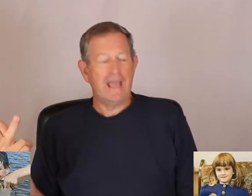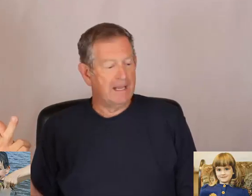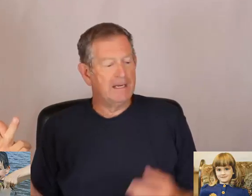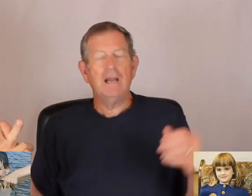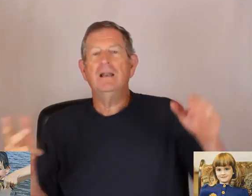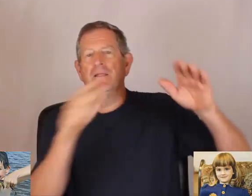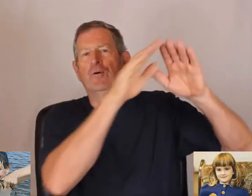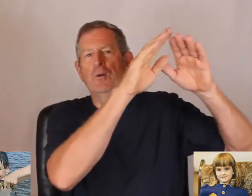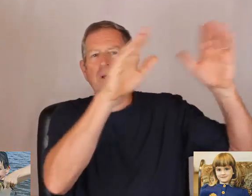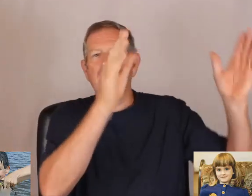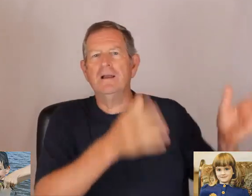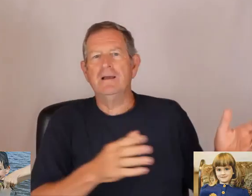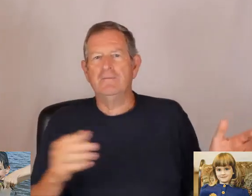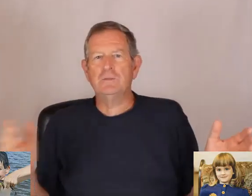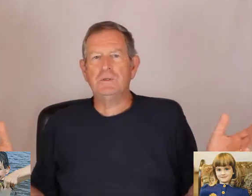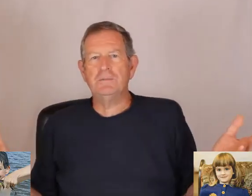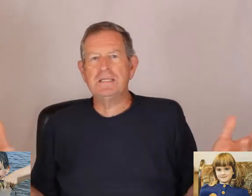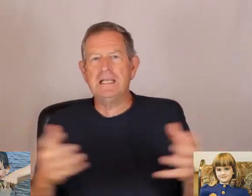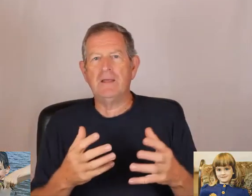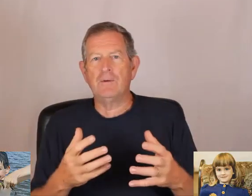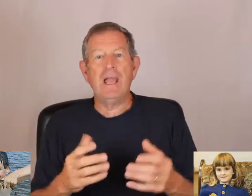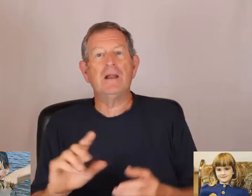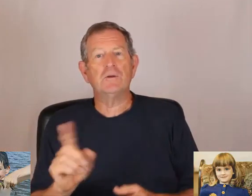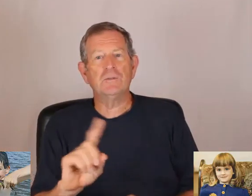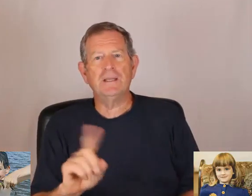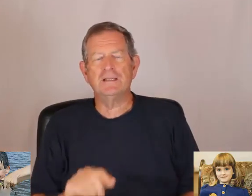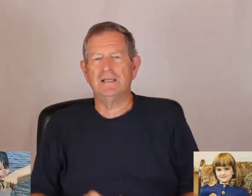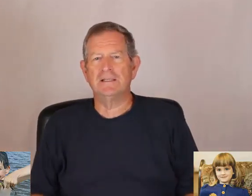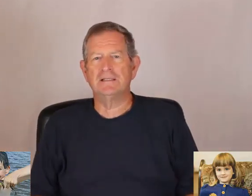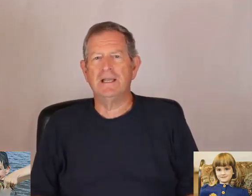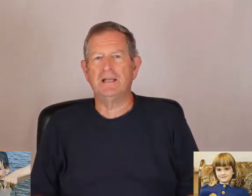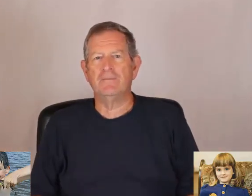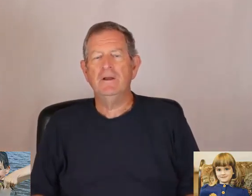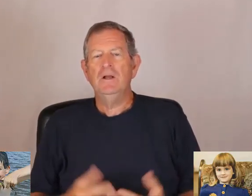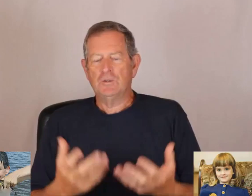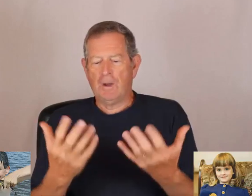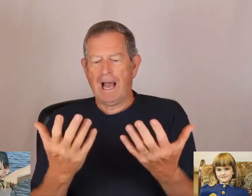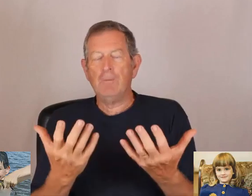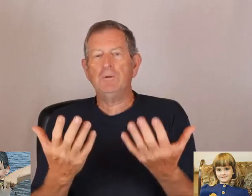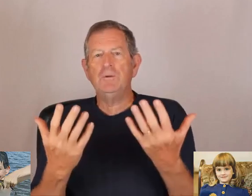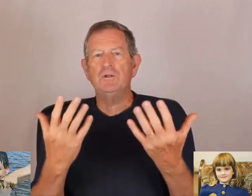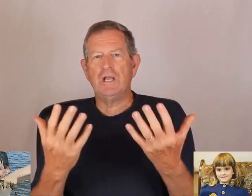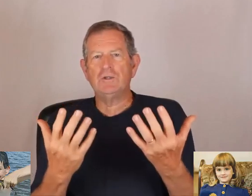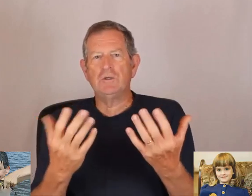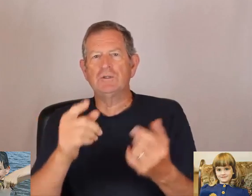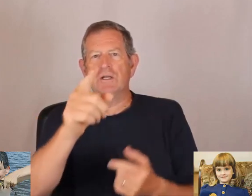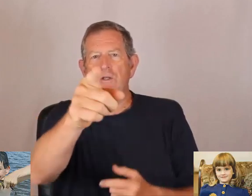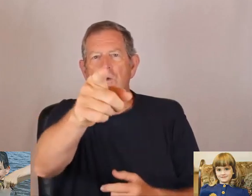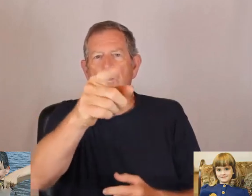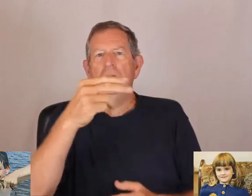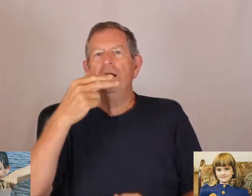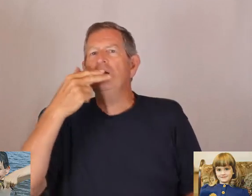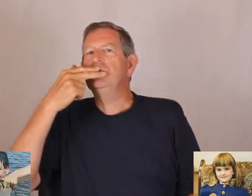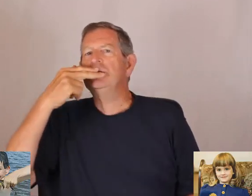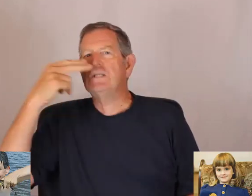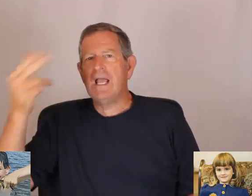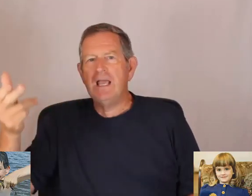and the verb live. Let's put them together and also make the sentences negative. So I will do the gestures and you say